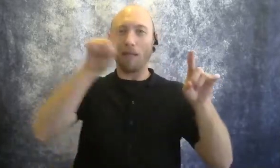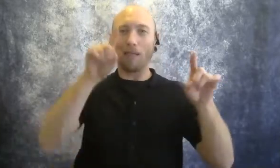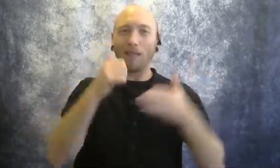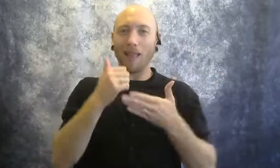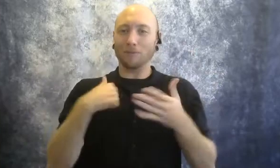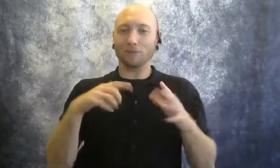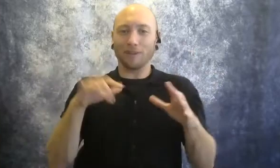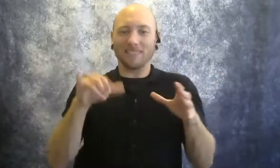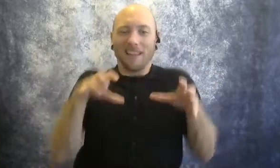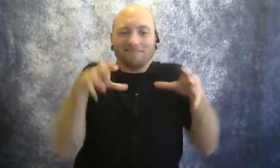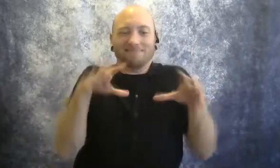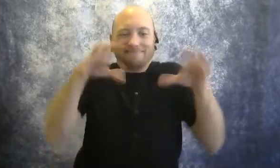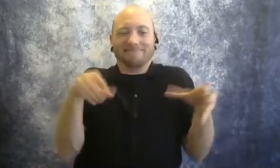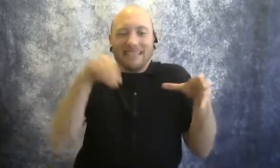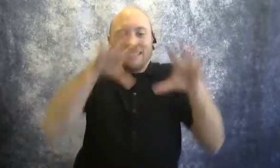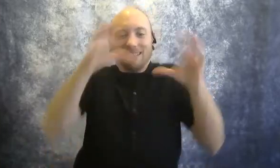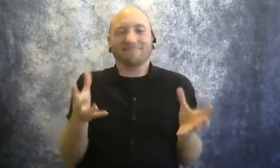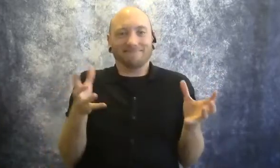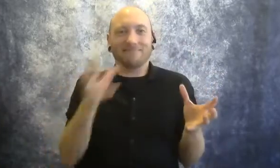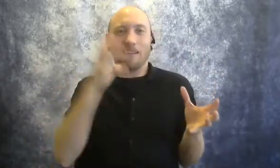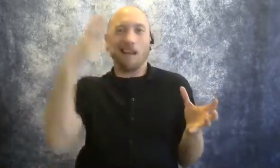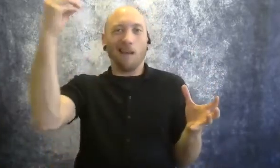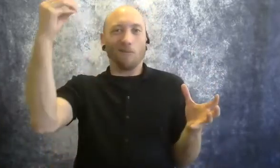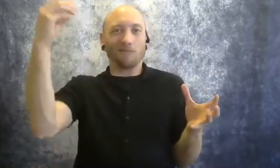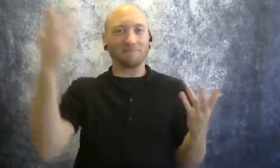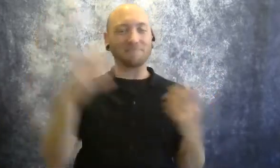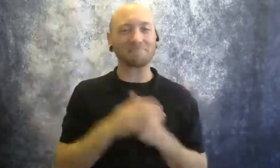inside here and not get outside of this circle.